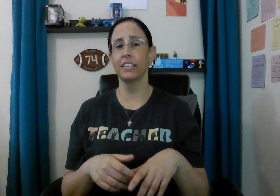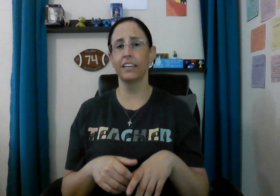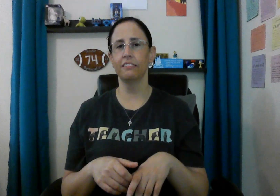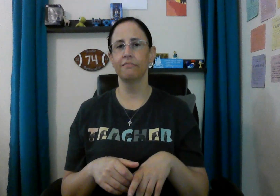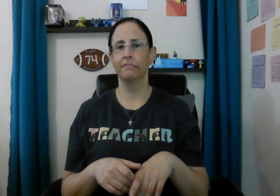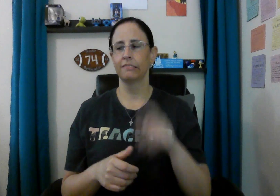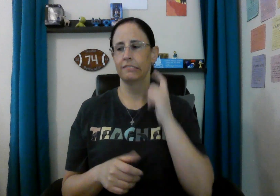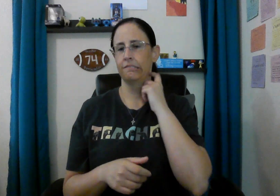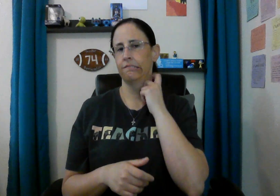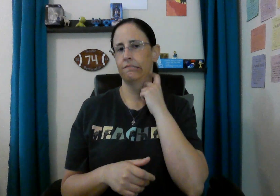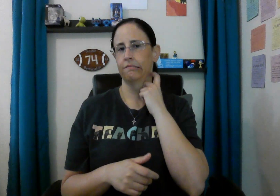ticket.